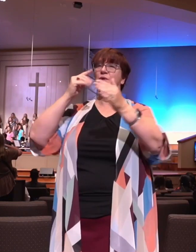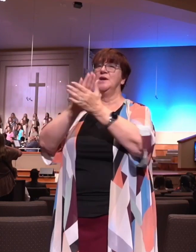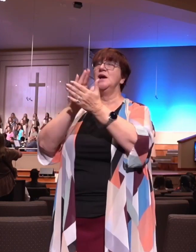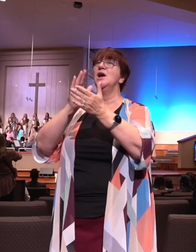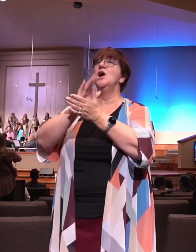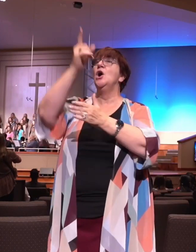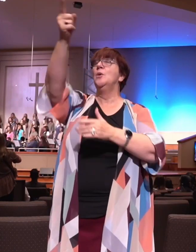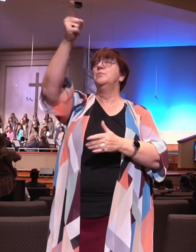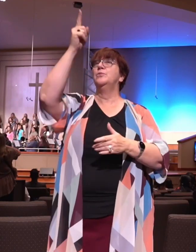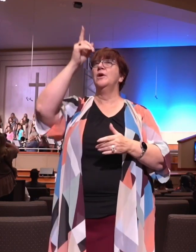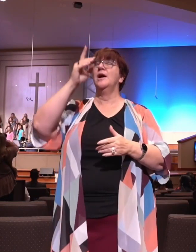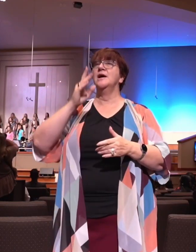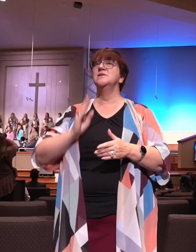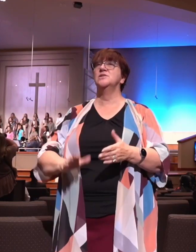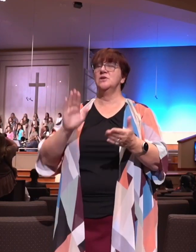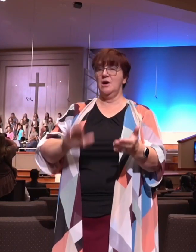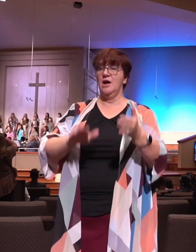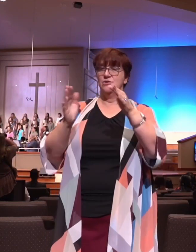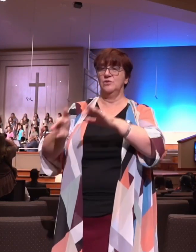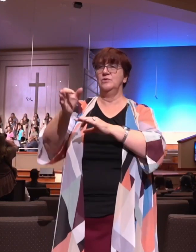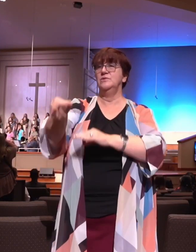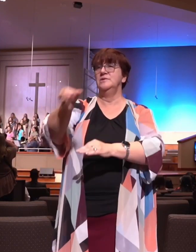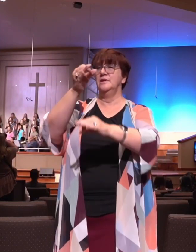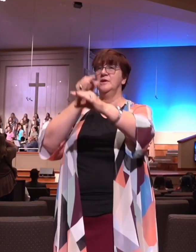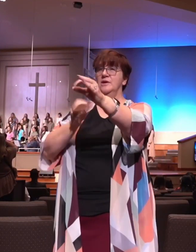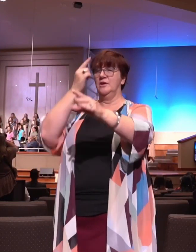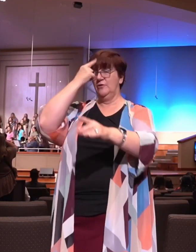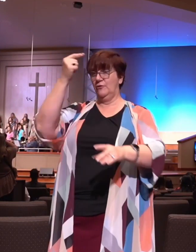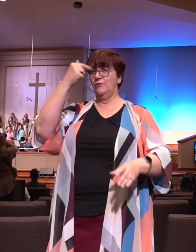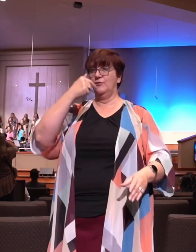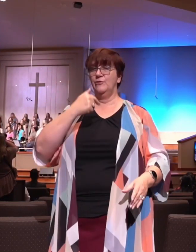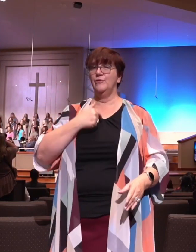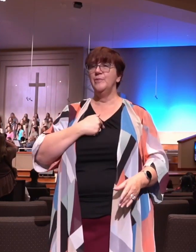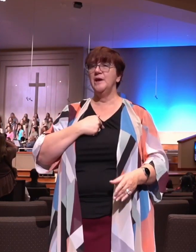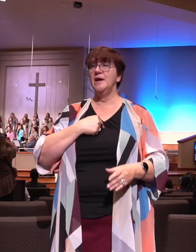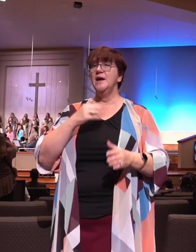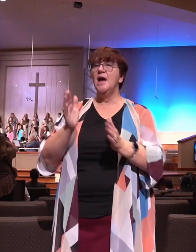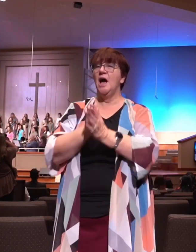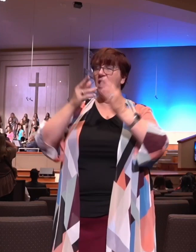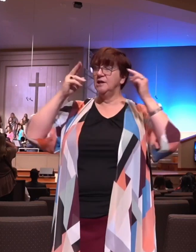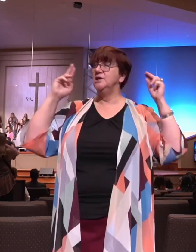Alleluia Praise the one who set me free